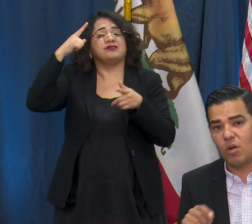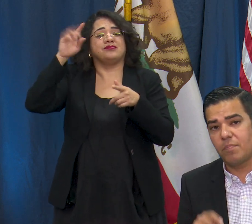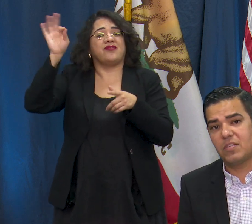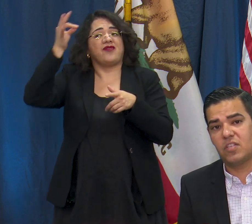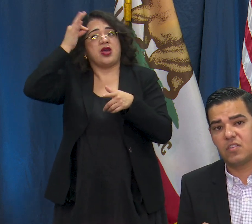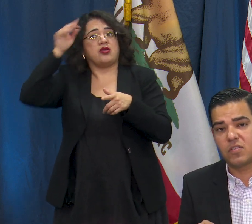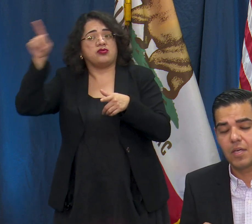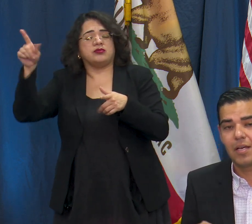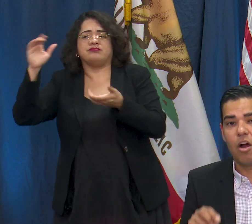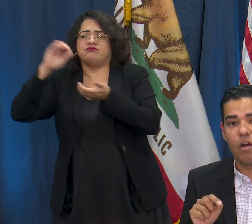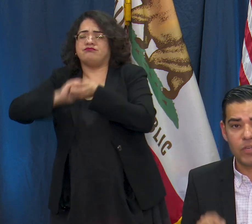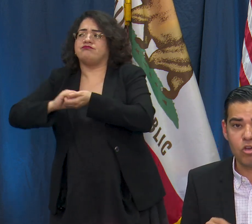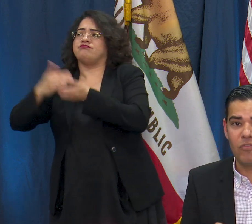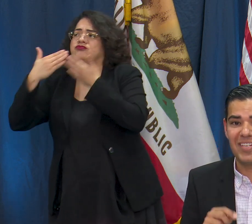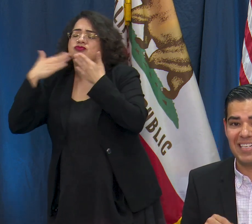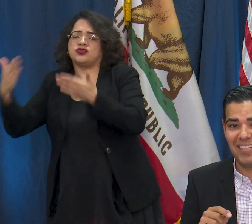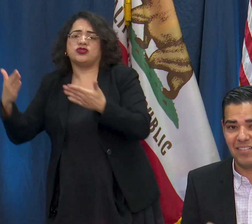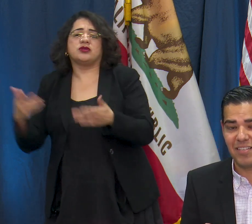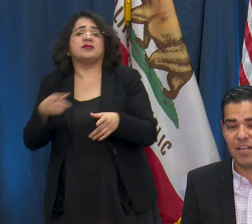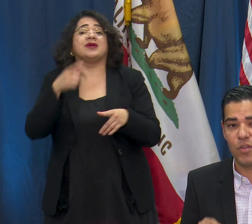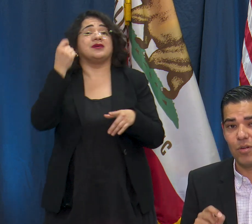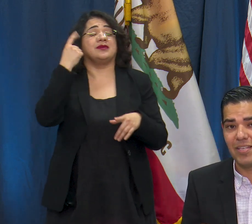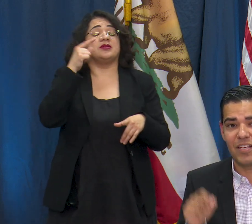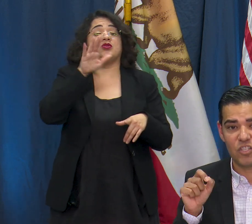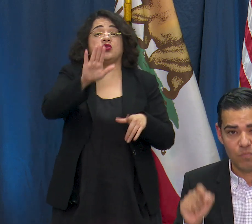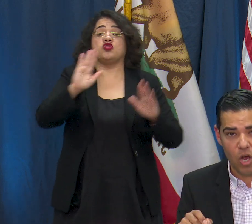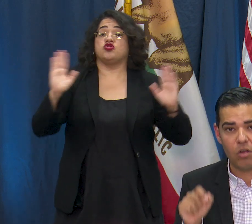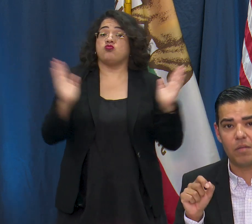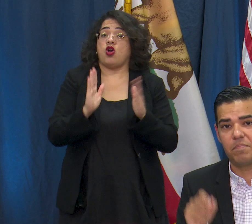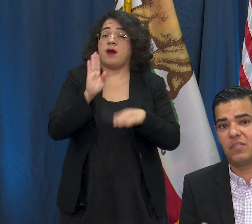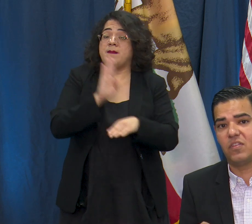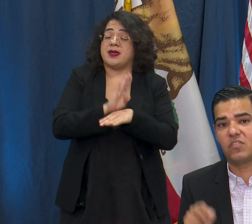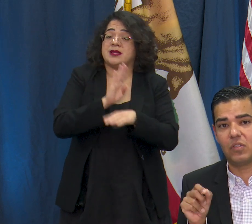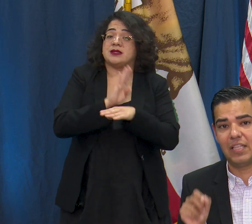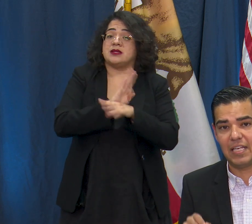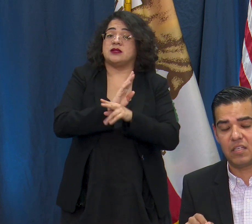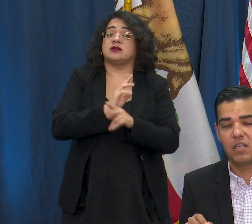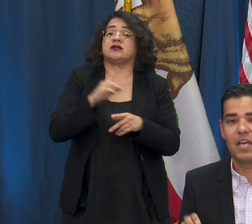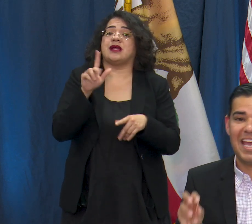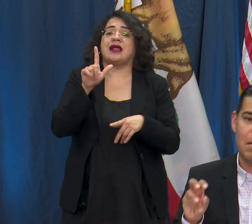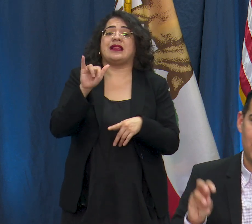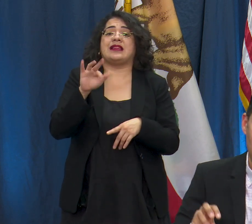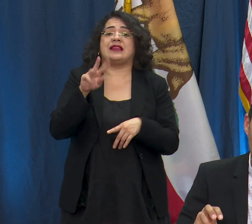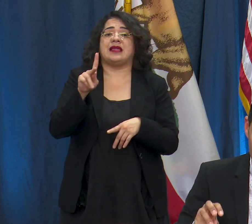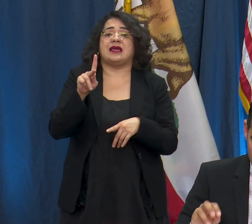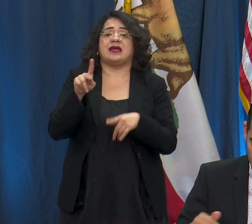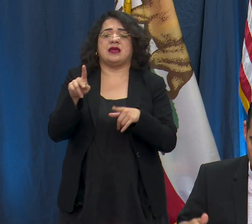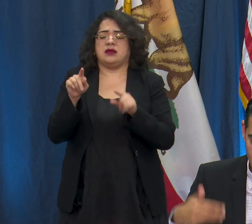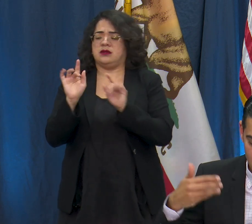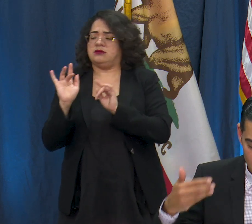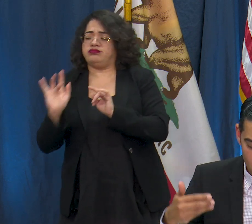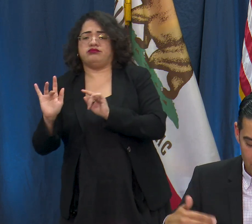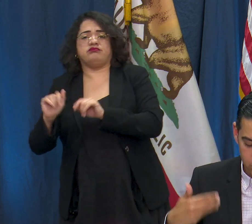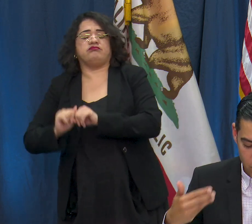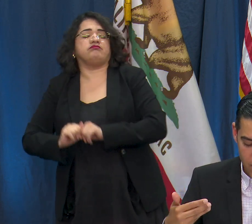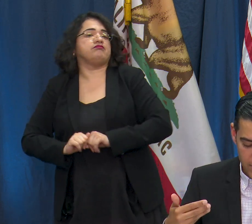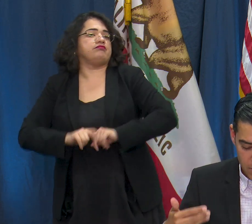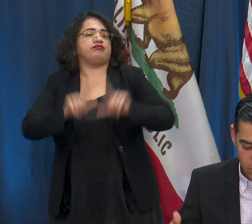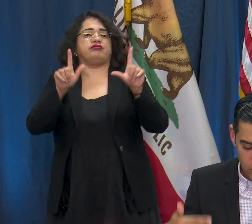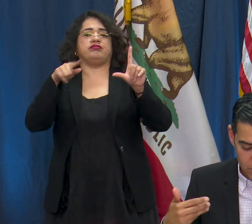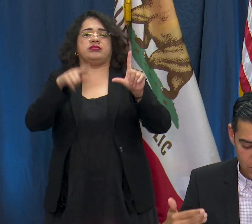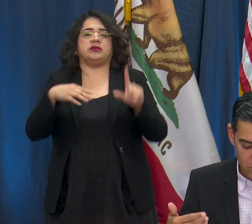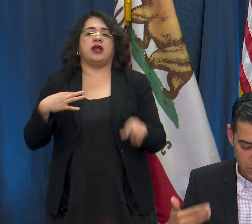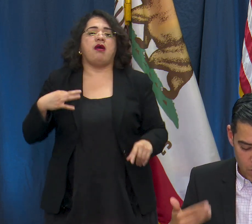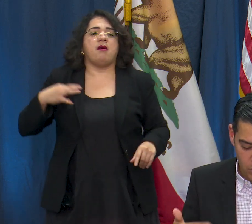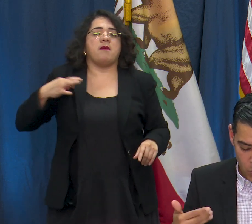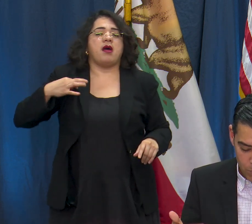if you're a small business, on the COVID-19 site, there is a small business link and page where you can go and apply